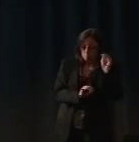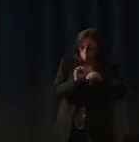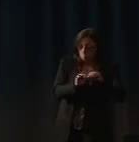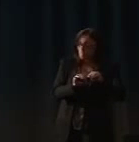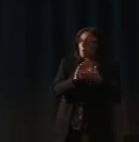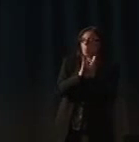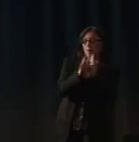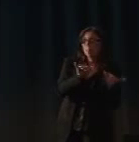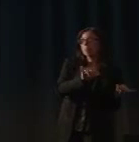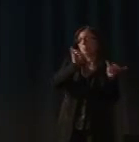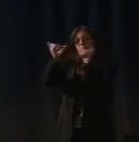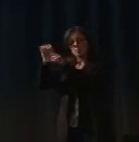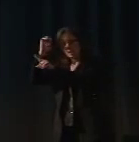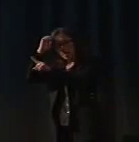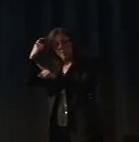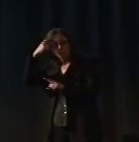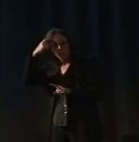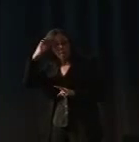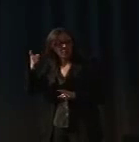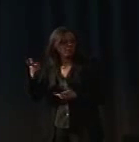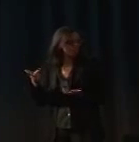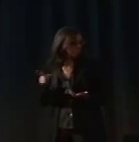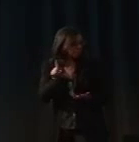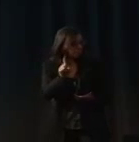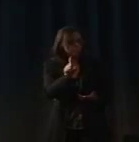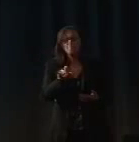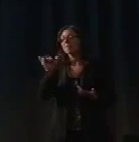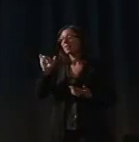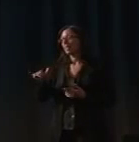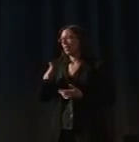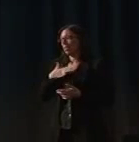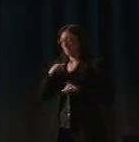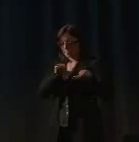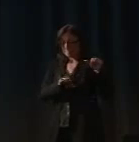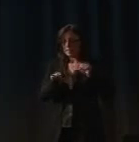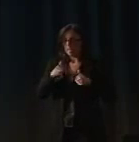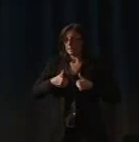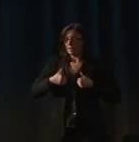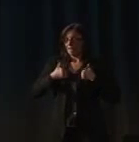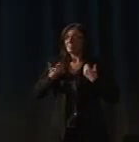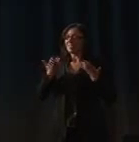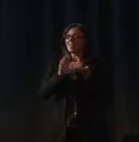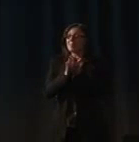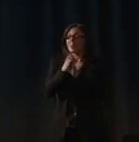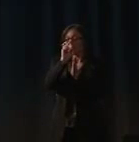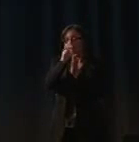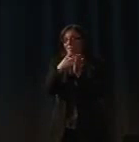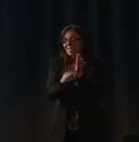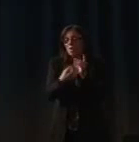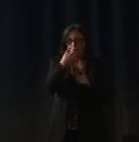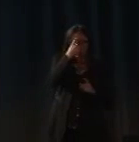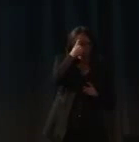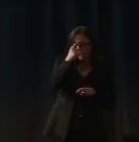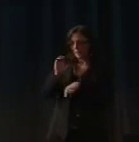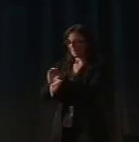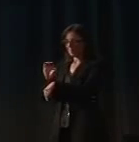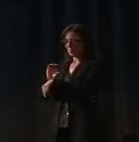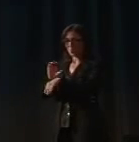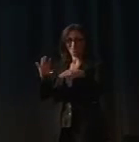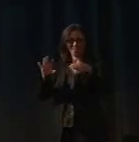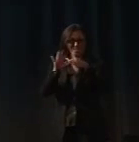life, which I spent basically between brains and computers. And these are also the questions